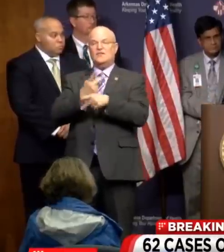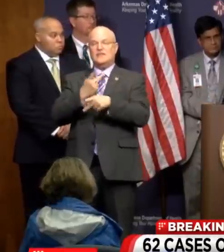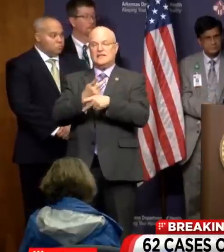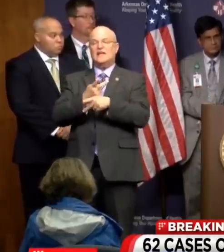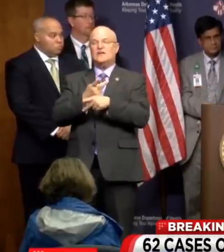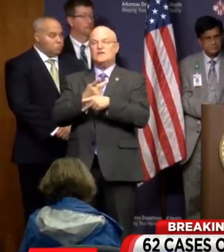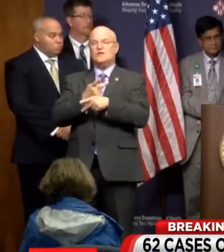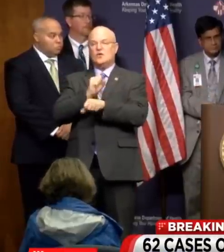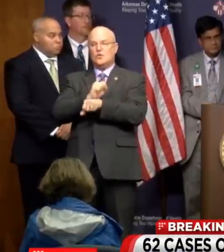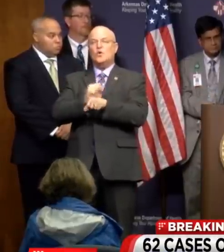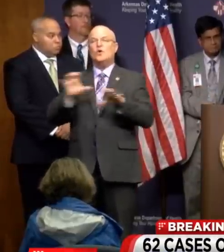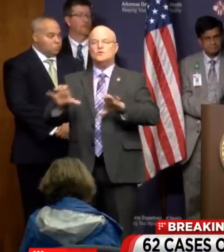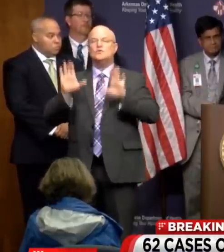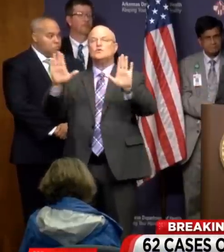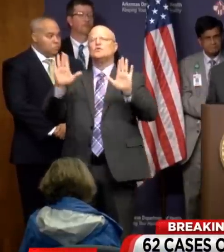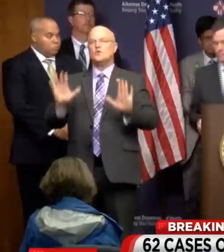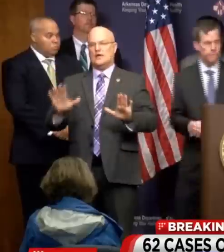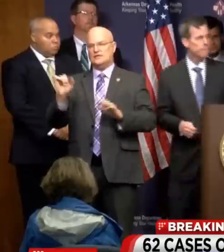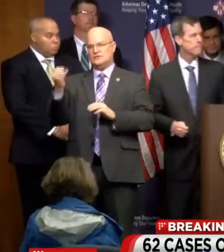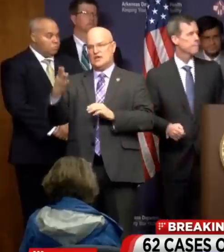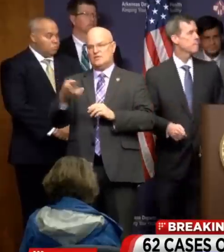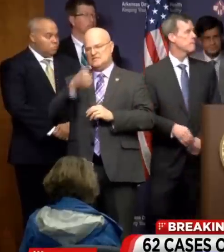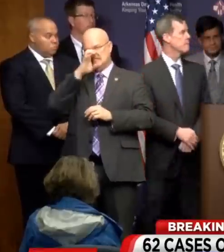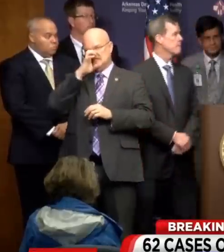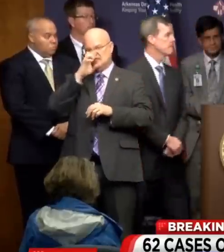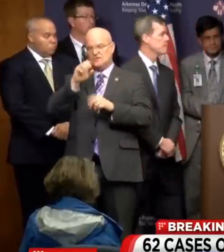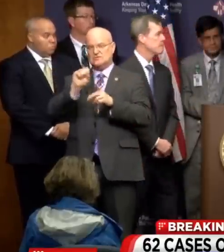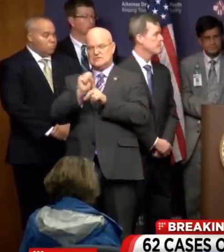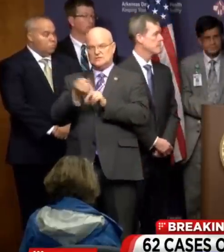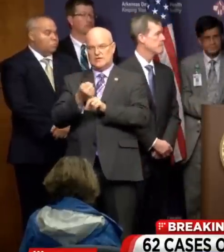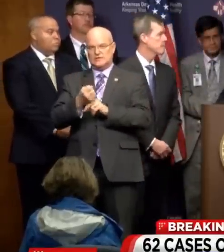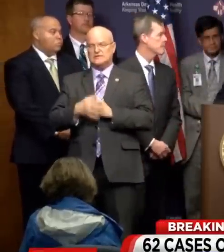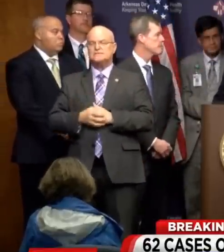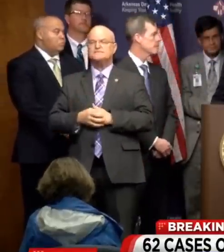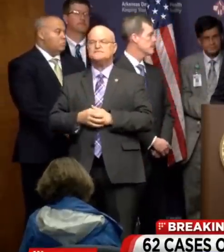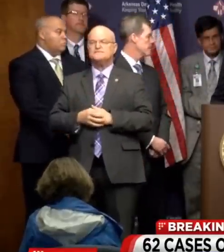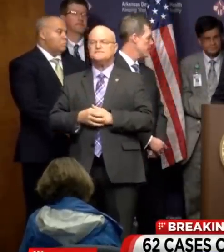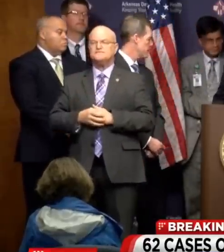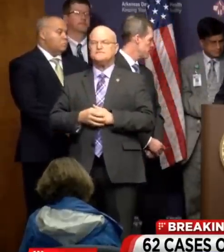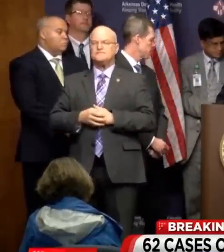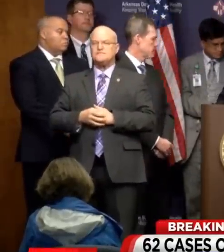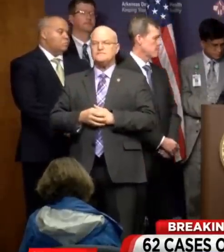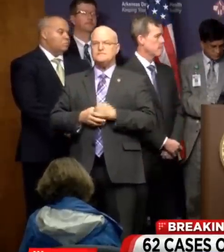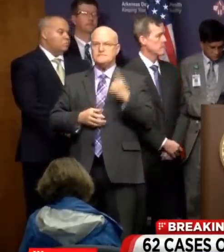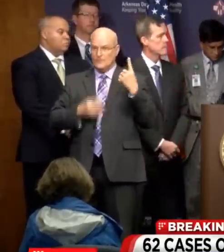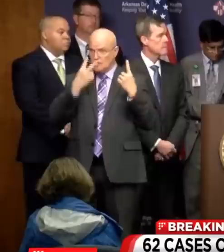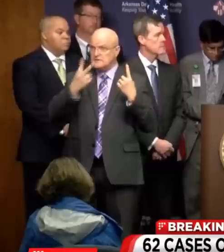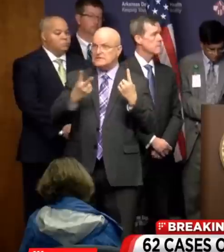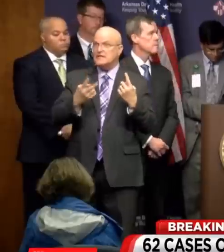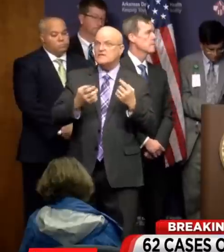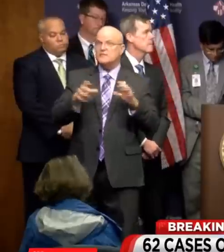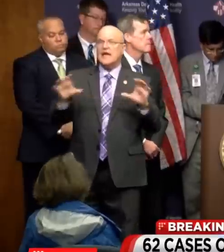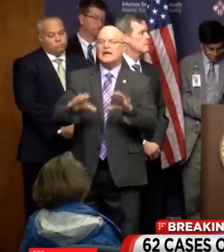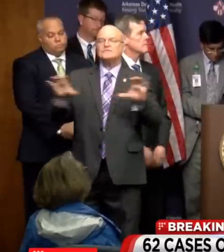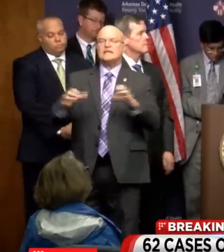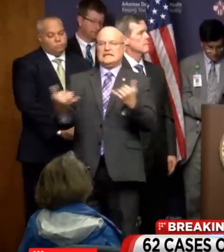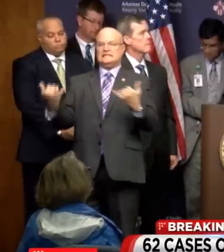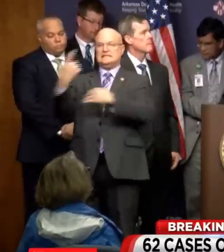doing a great job under difficult circumstances. As you can see from the actions that we've taken